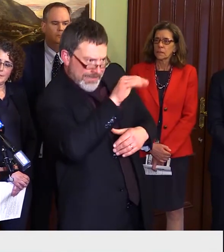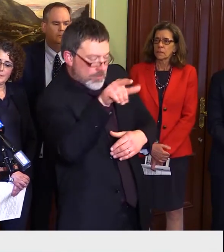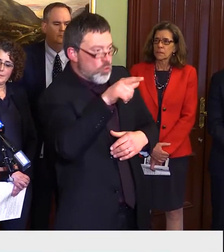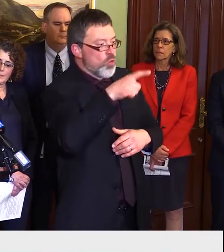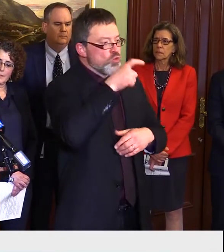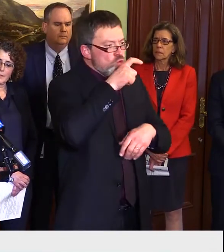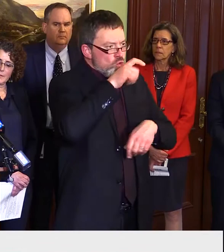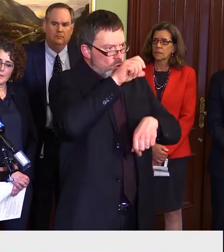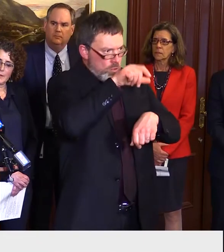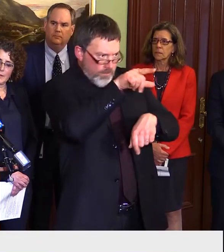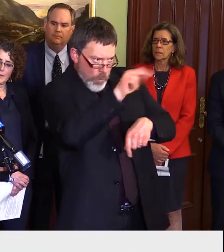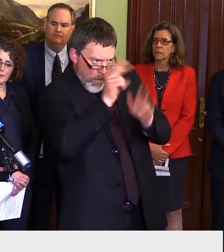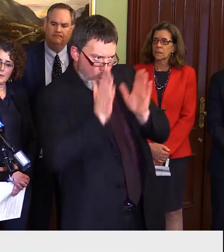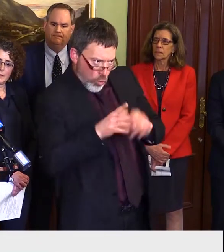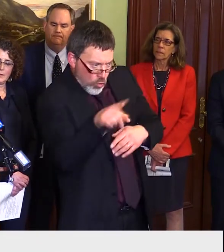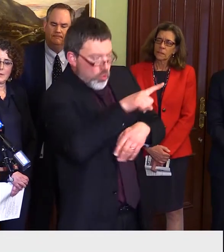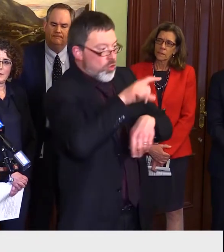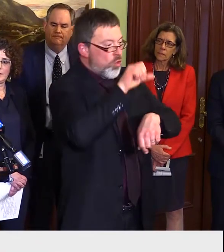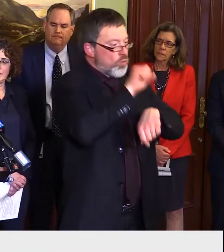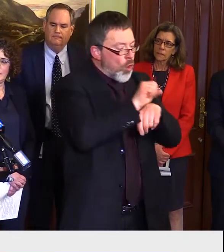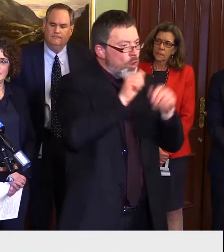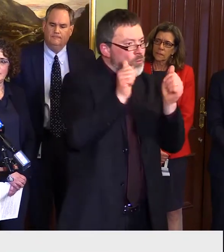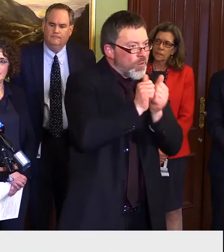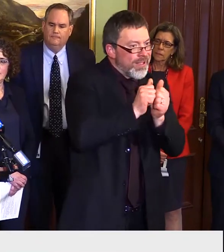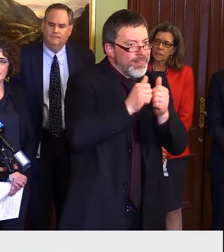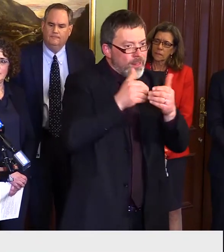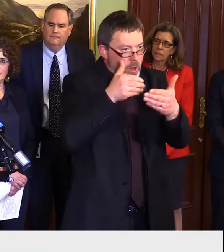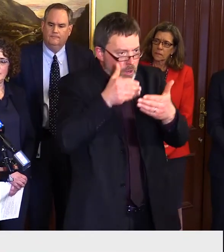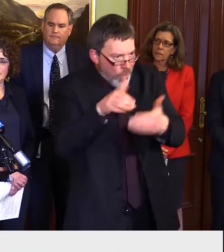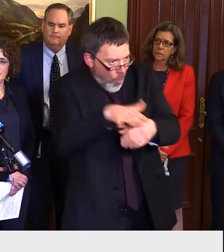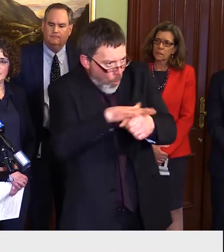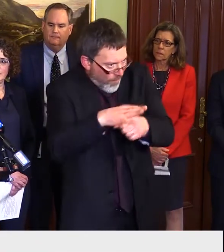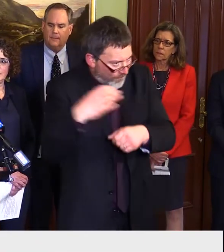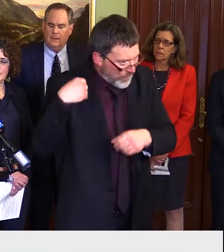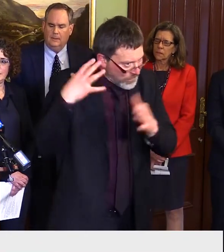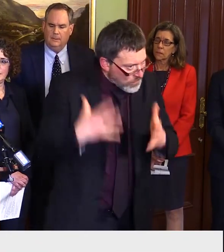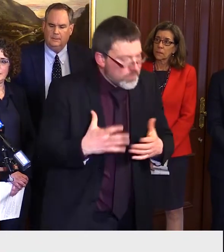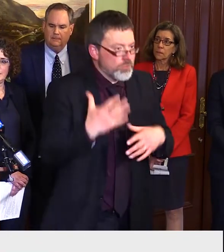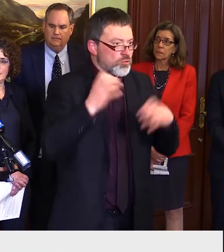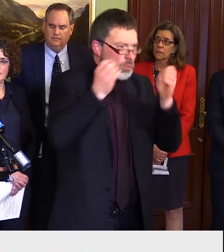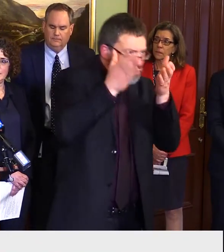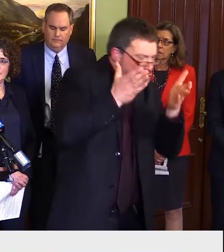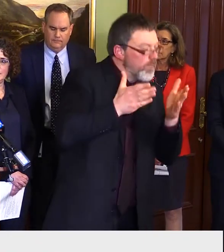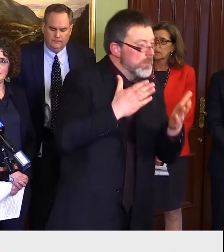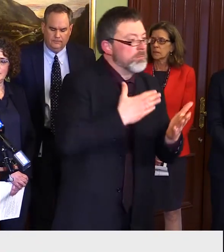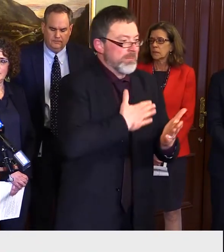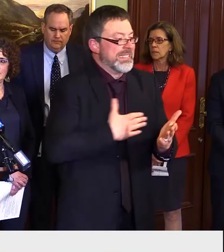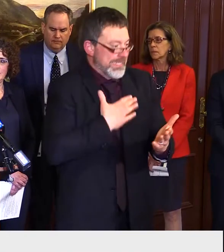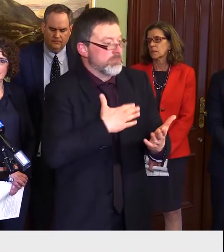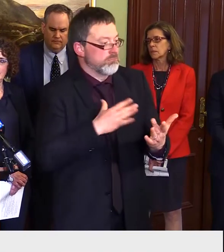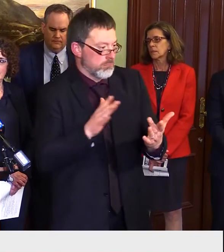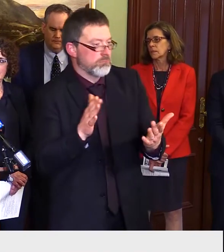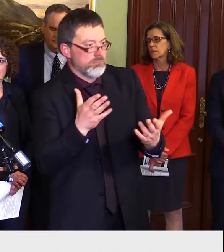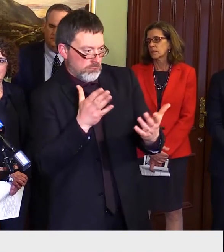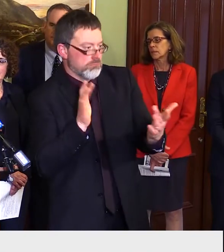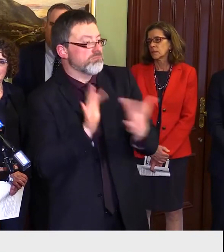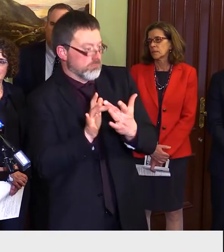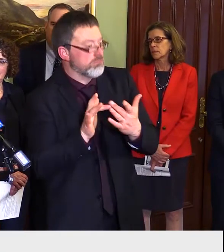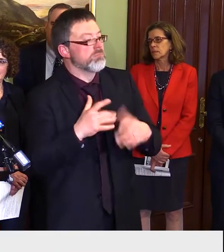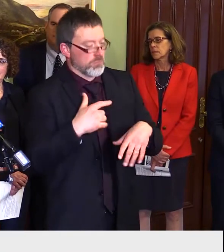days. And we will continue to work to support them and provide assistance from the spectrum of state